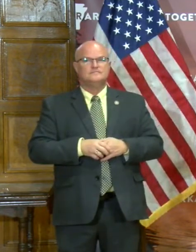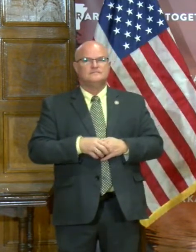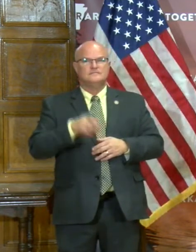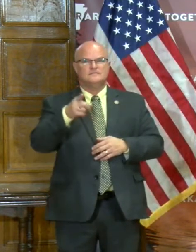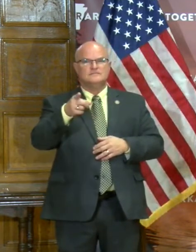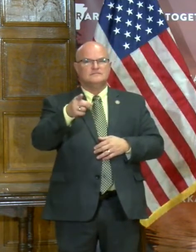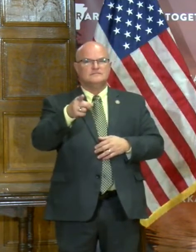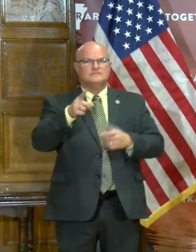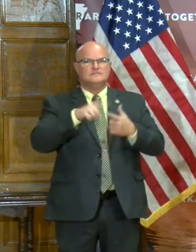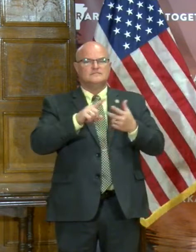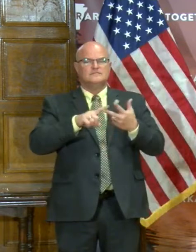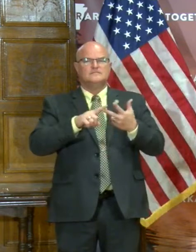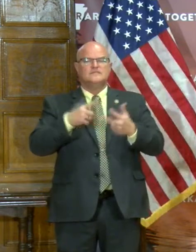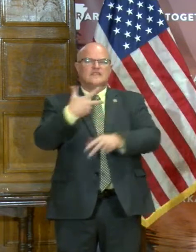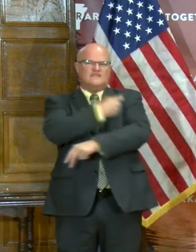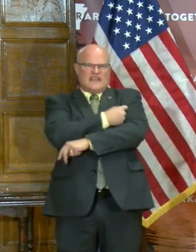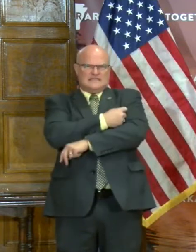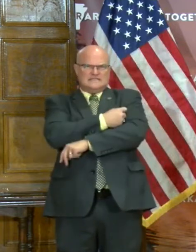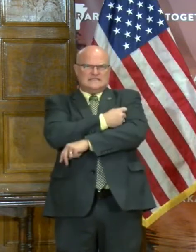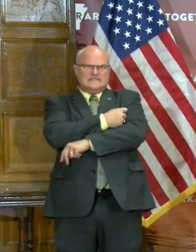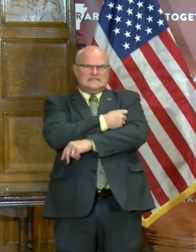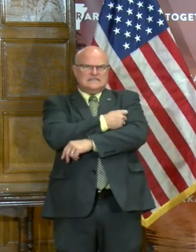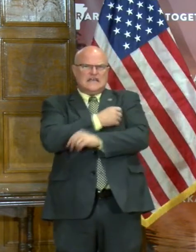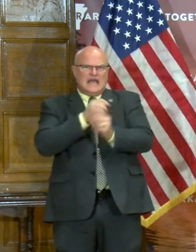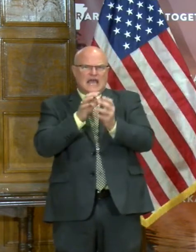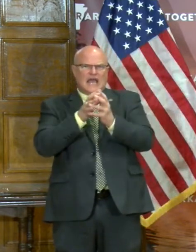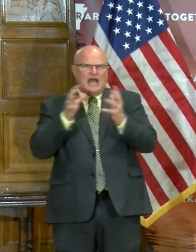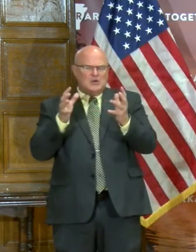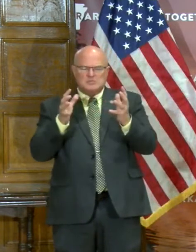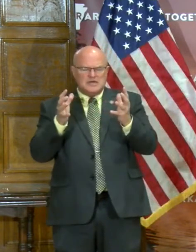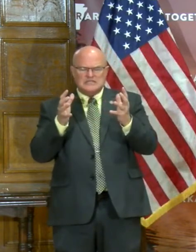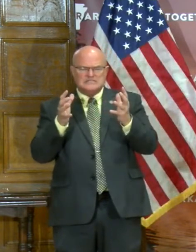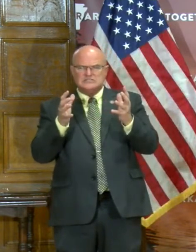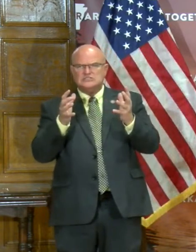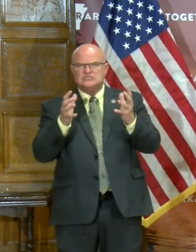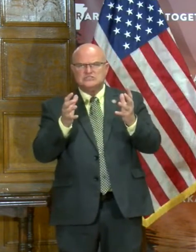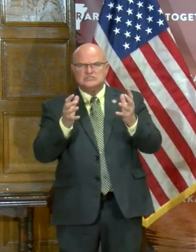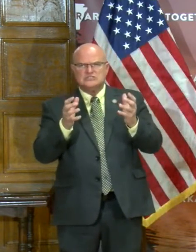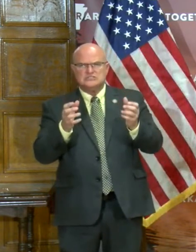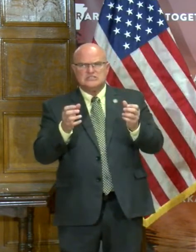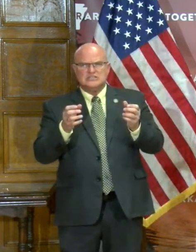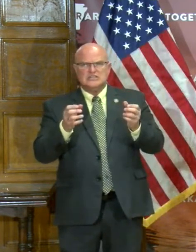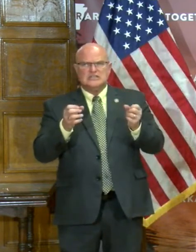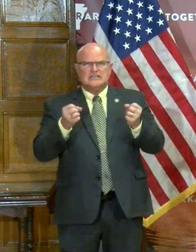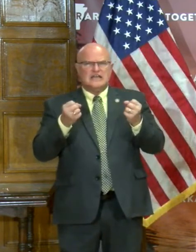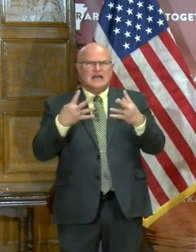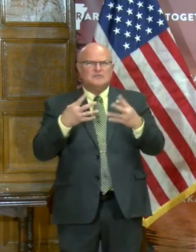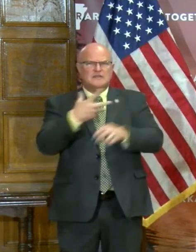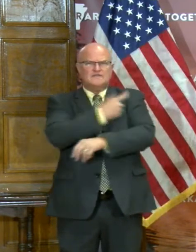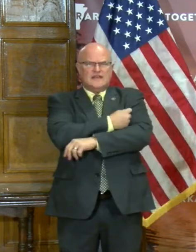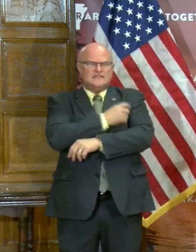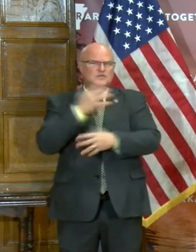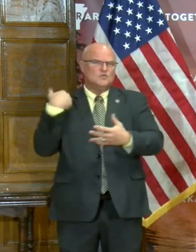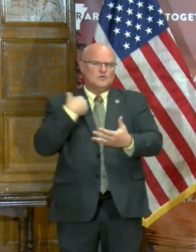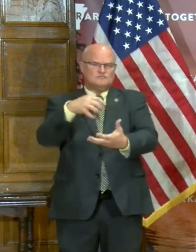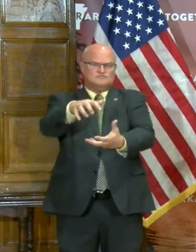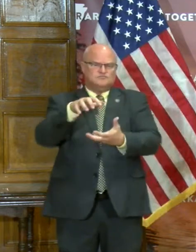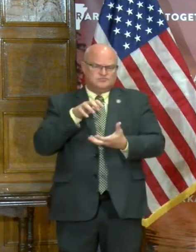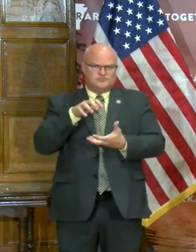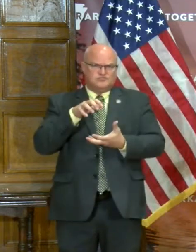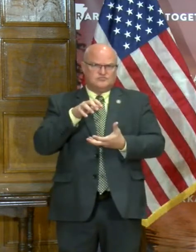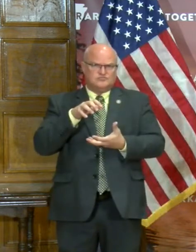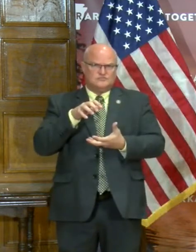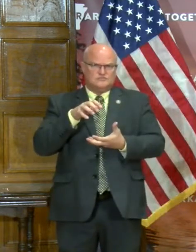now I guess on the vaccine front, do we know how much, maybe ballpark figures on how many, vaccines we'll get in sort of these